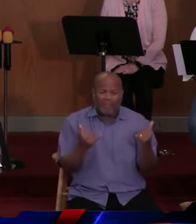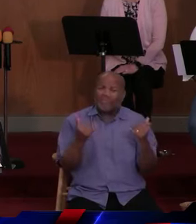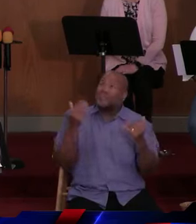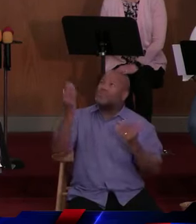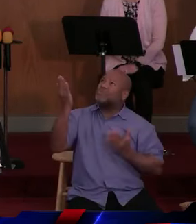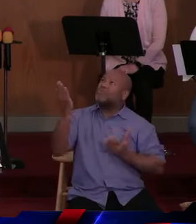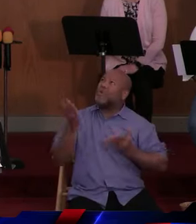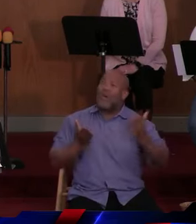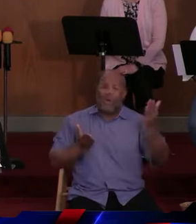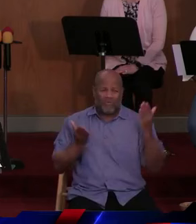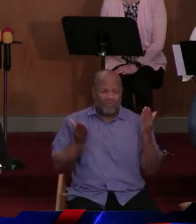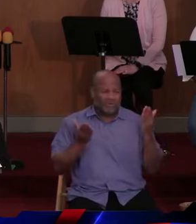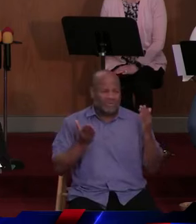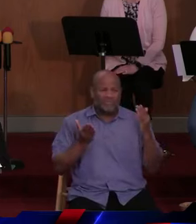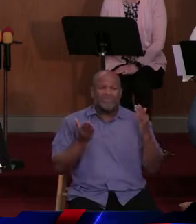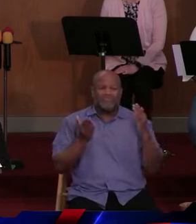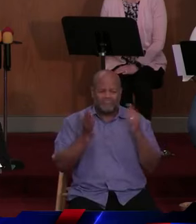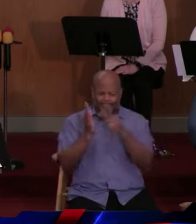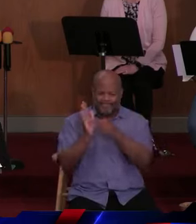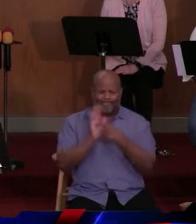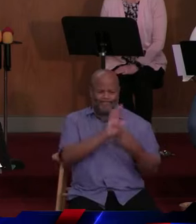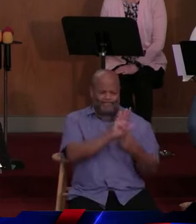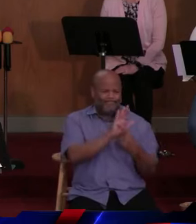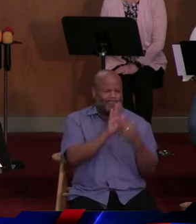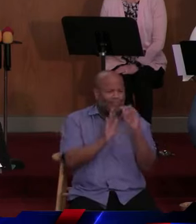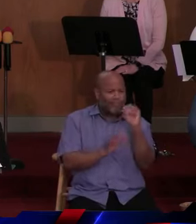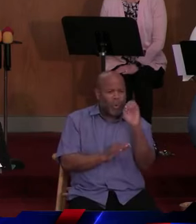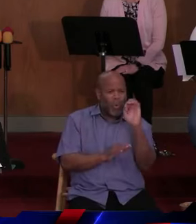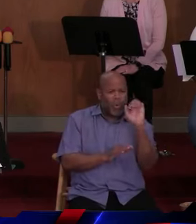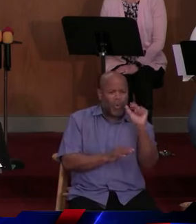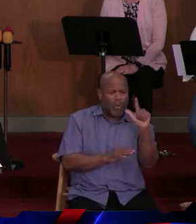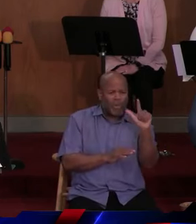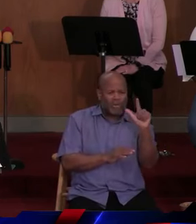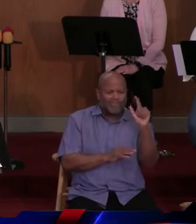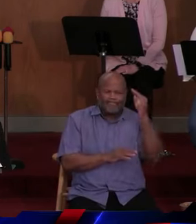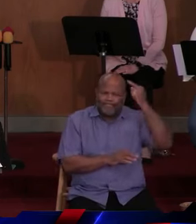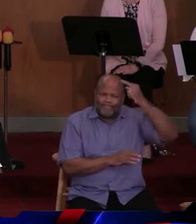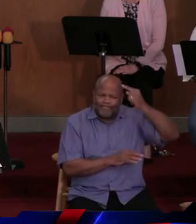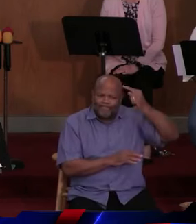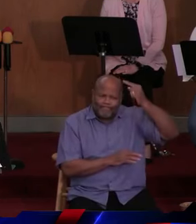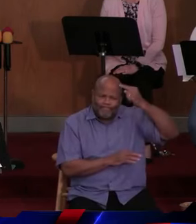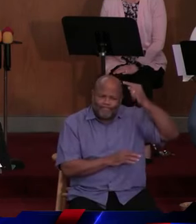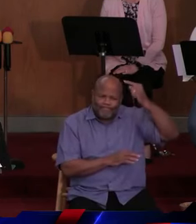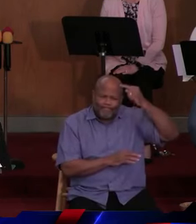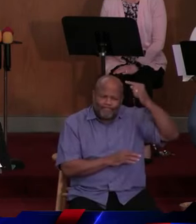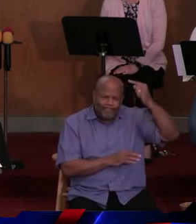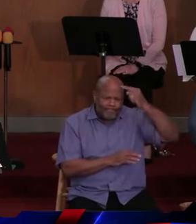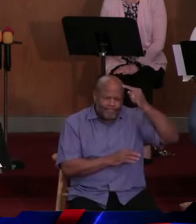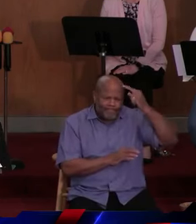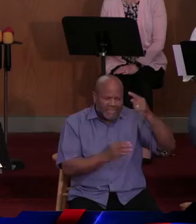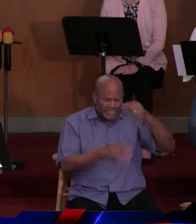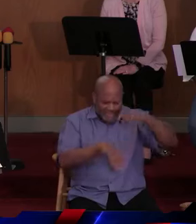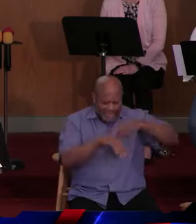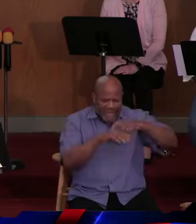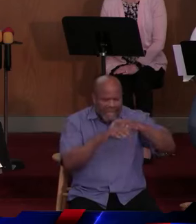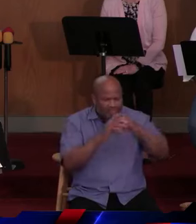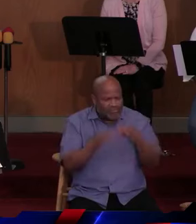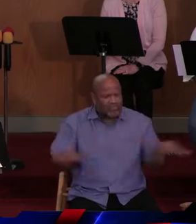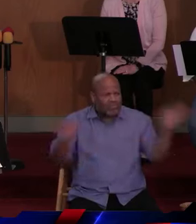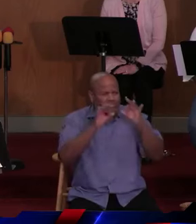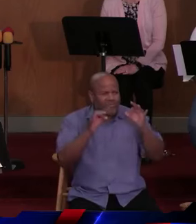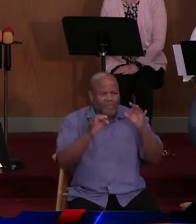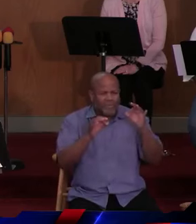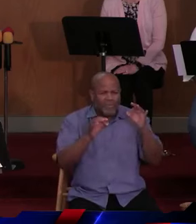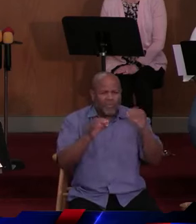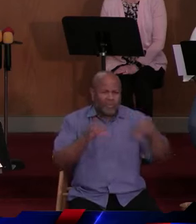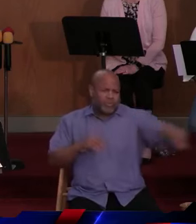serve as a moral conscience for this nation at this critical time. We are called to have the courage to preach this